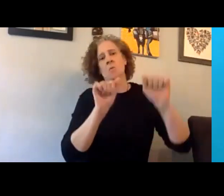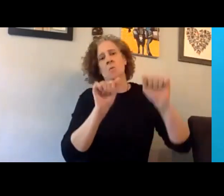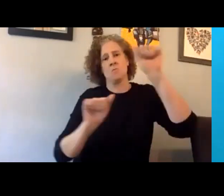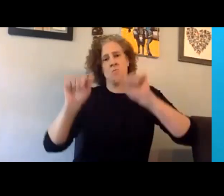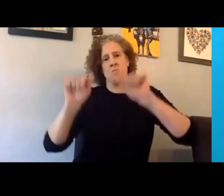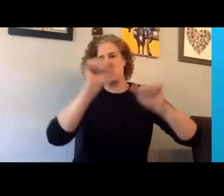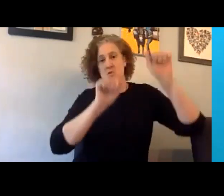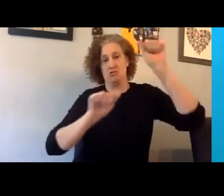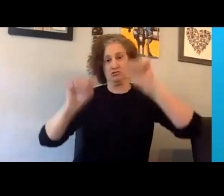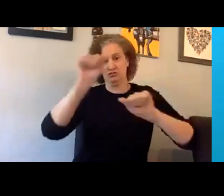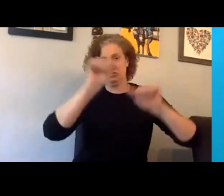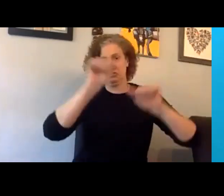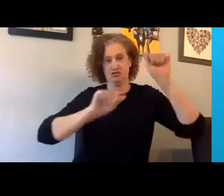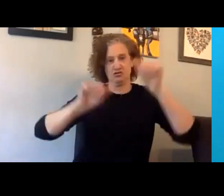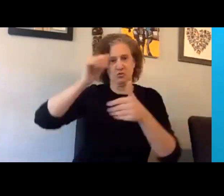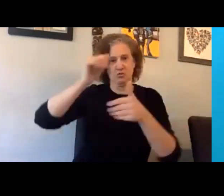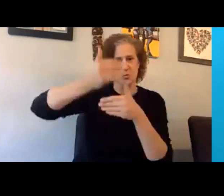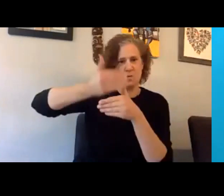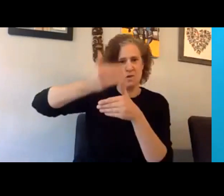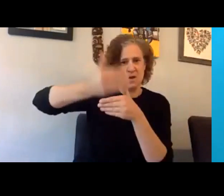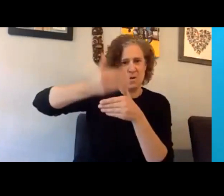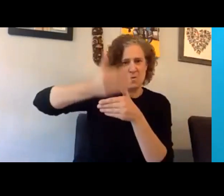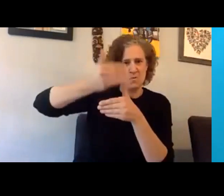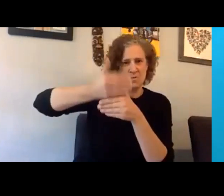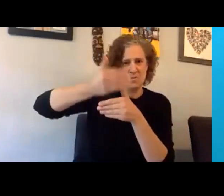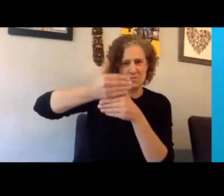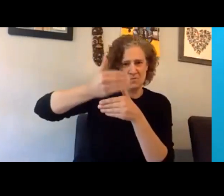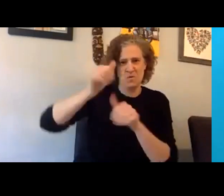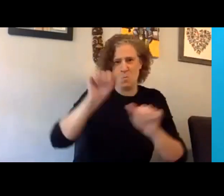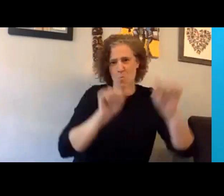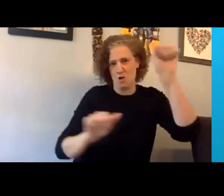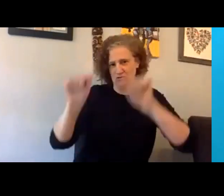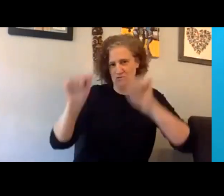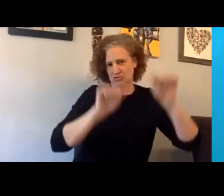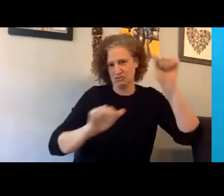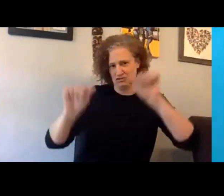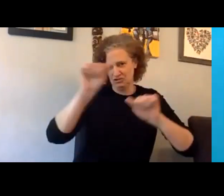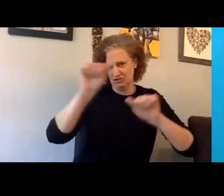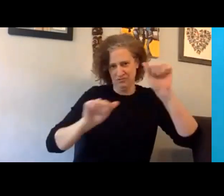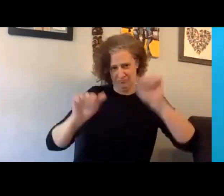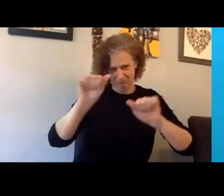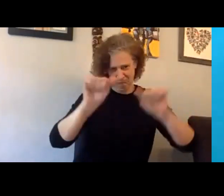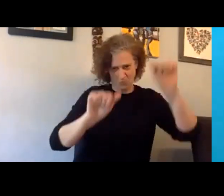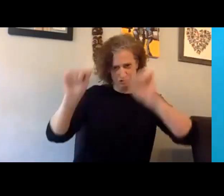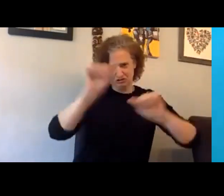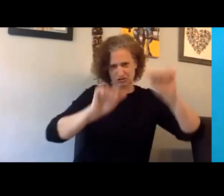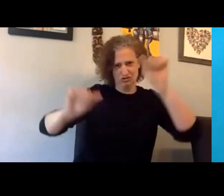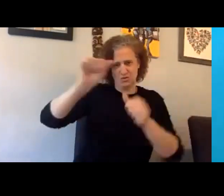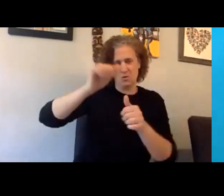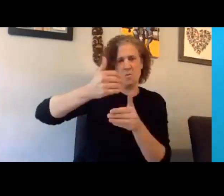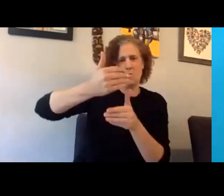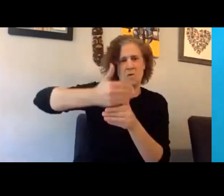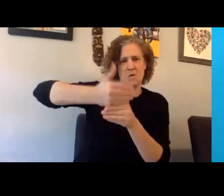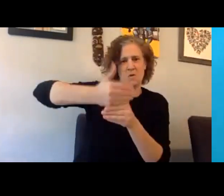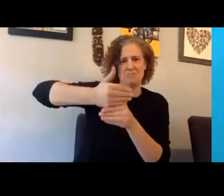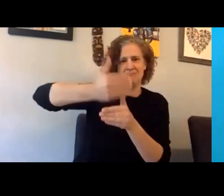Clean, dust. Oh, you can wash windows. So if we wash windows, it's like